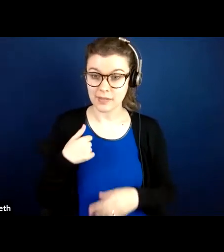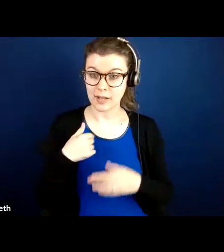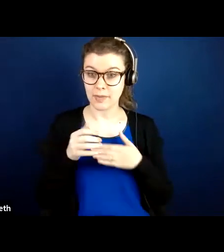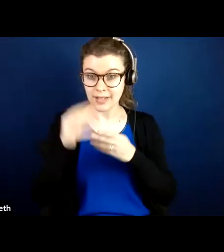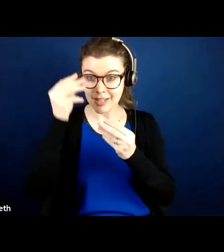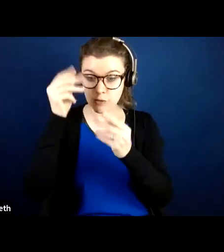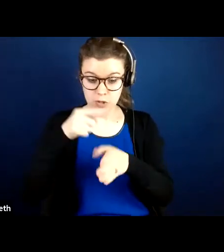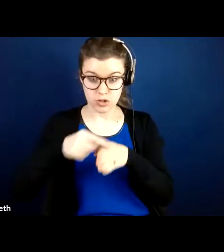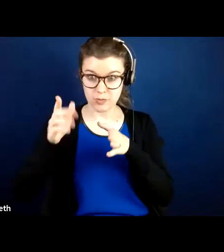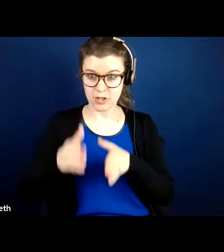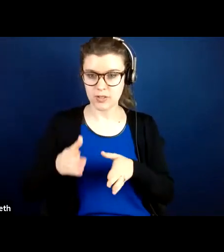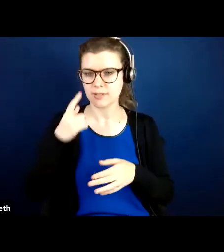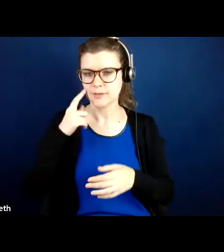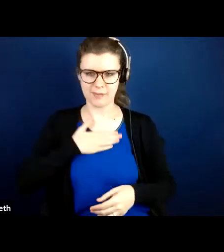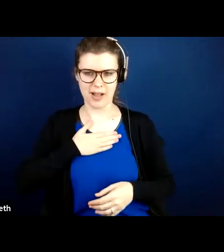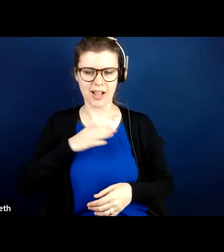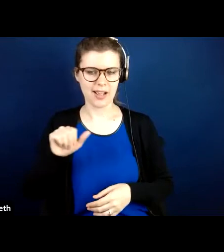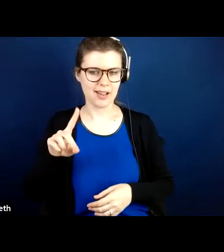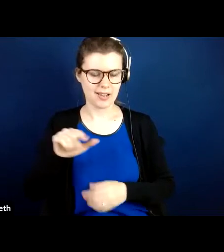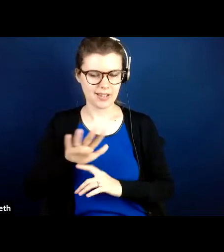Southeast ADA Center. I am,